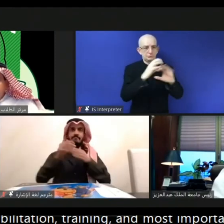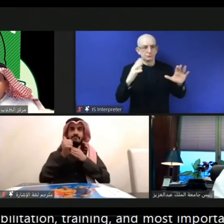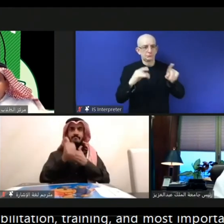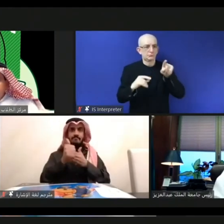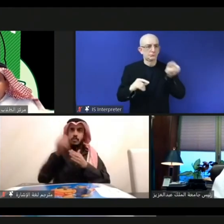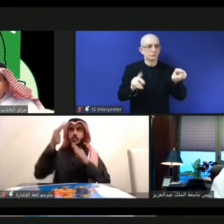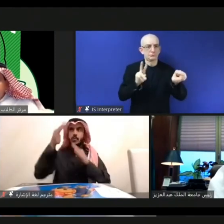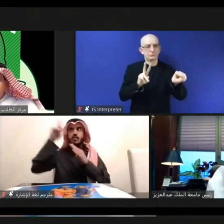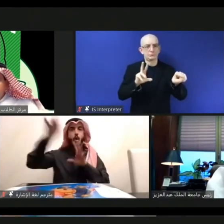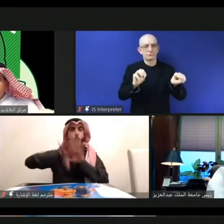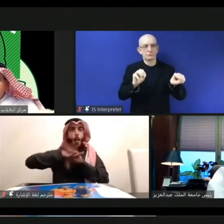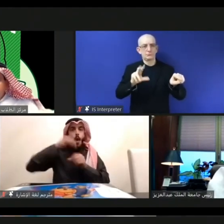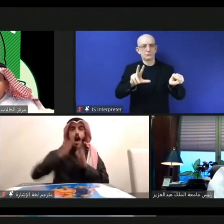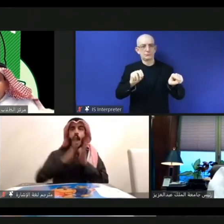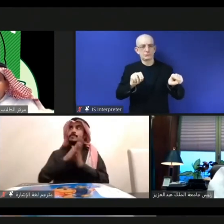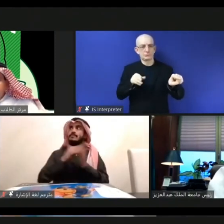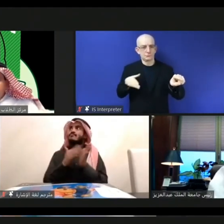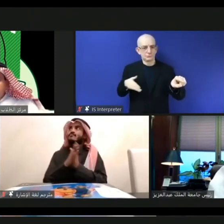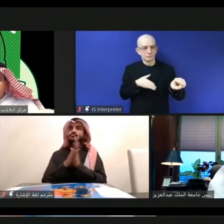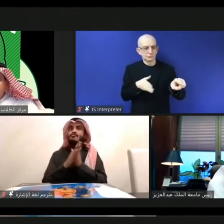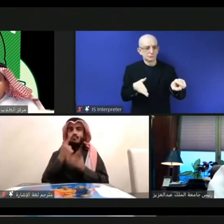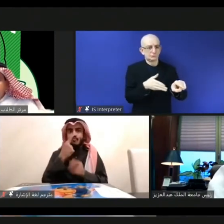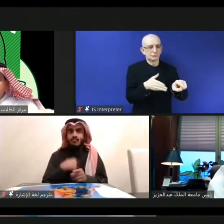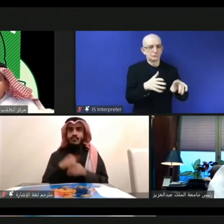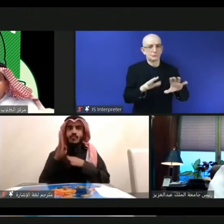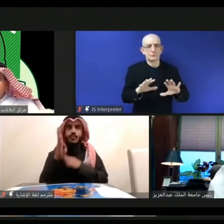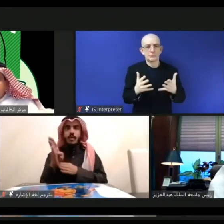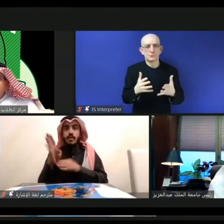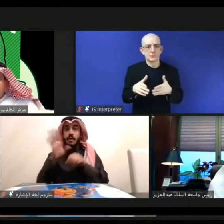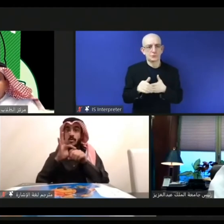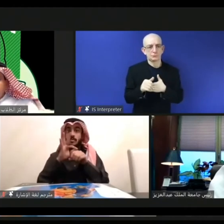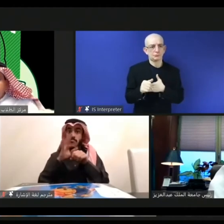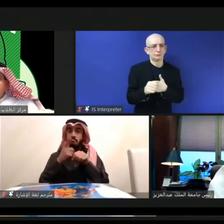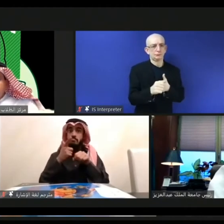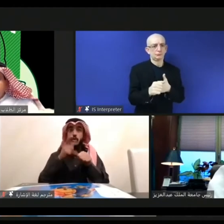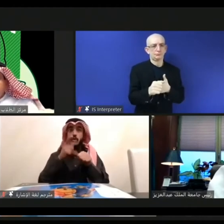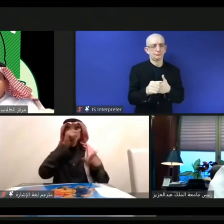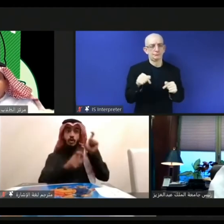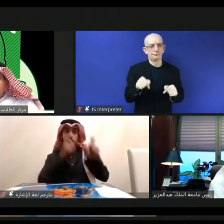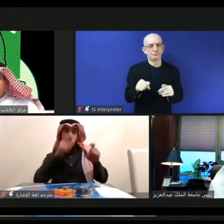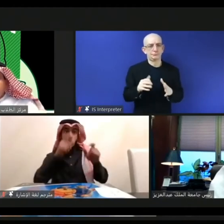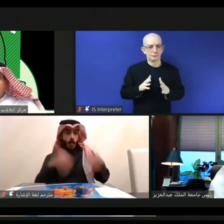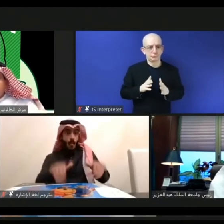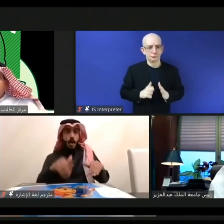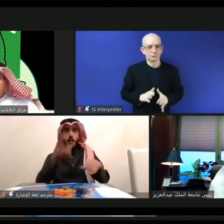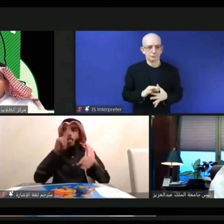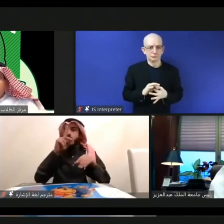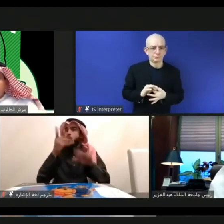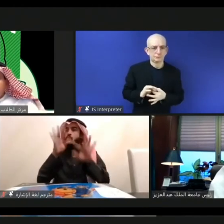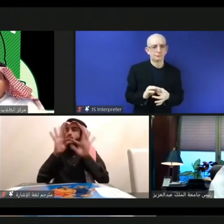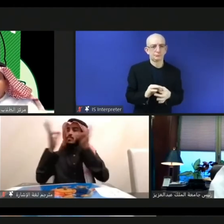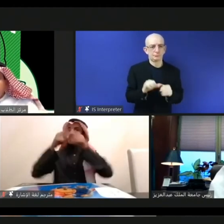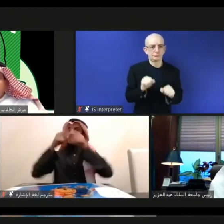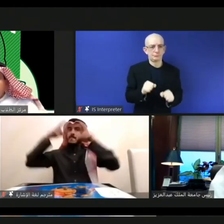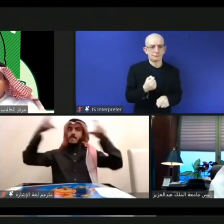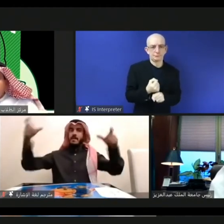spirit through encouraging deep collaboration between people with disability and wider community, while attending to